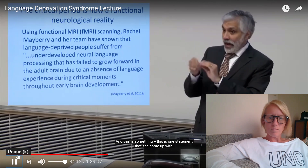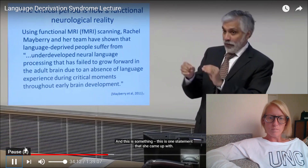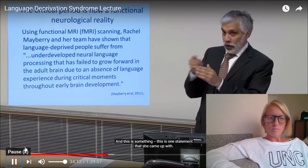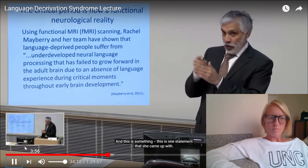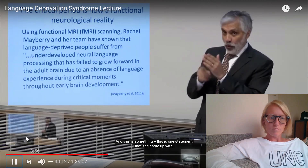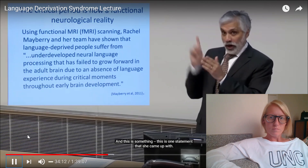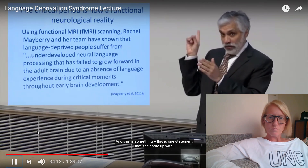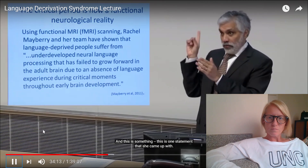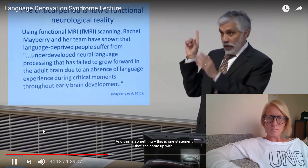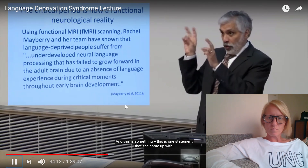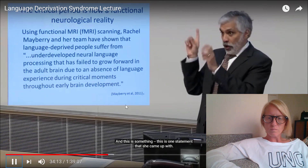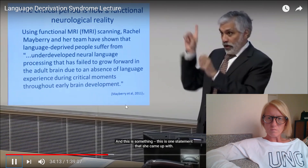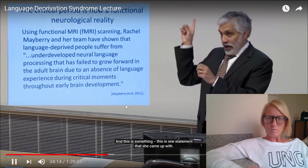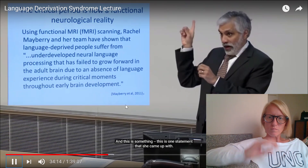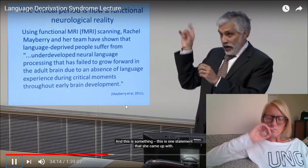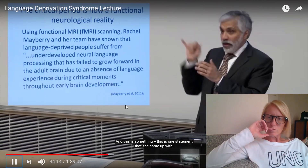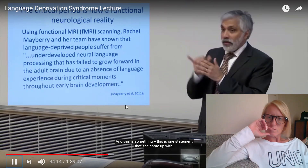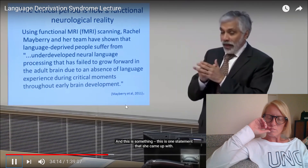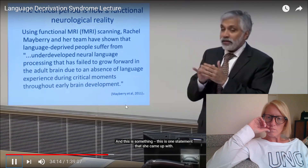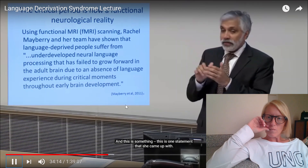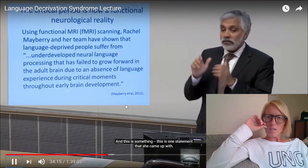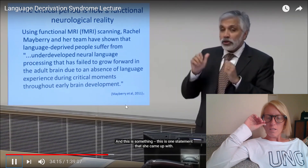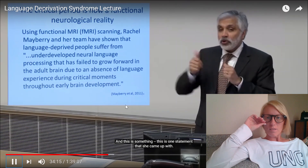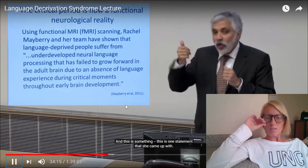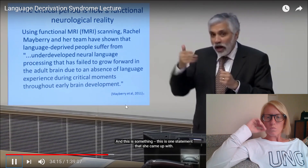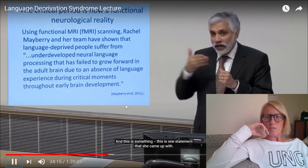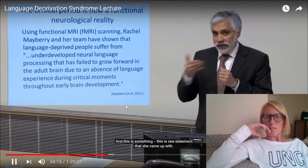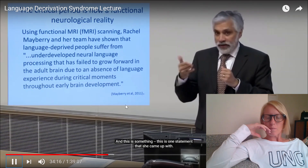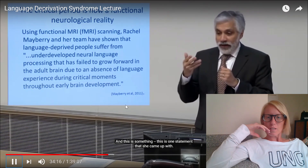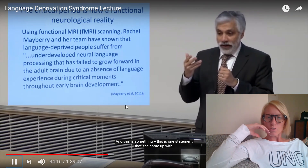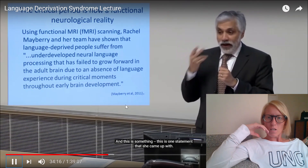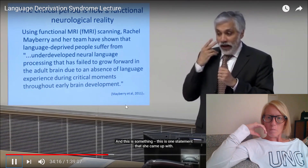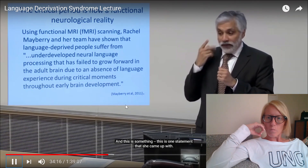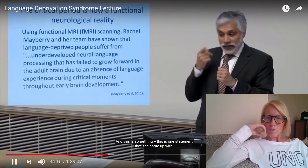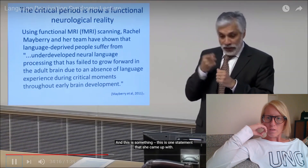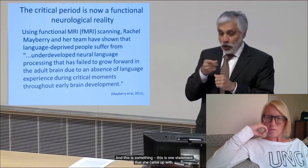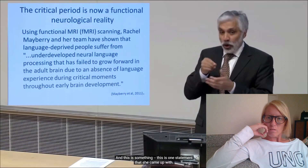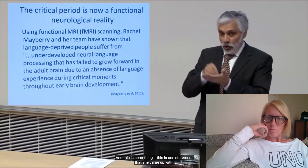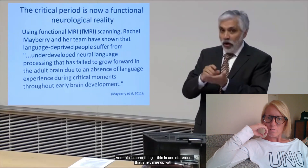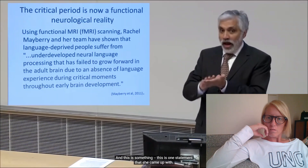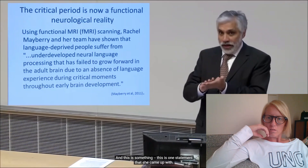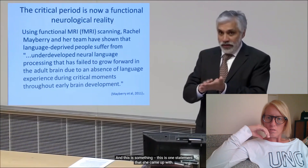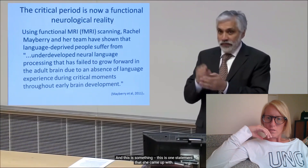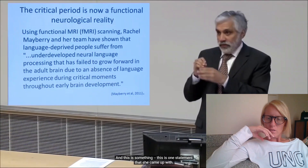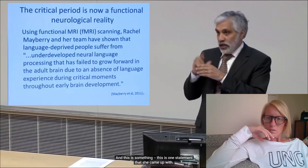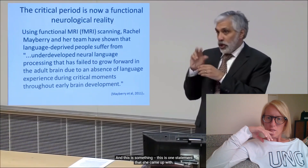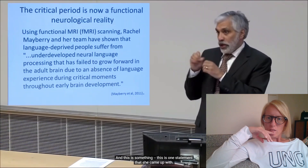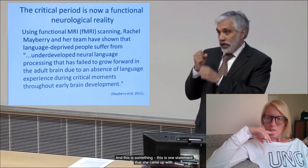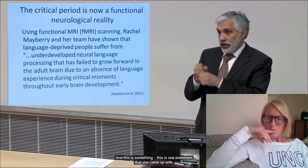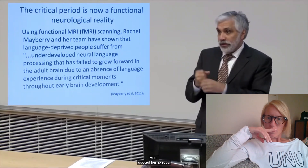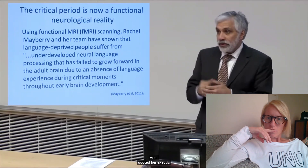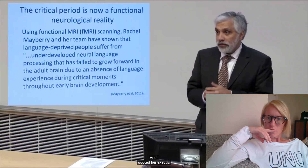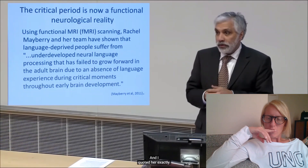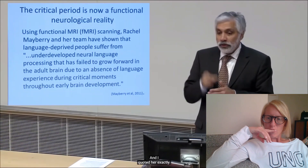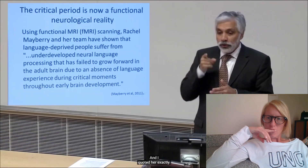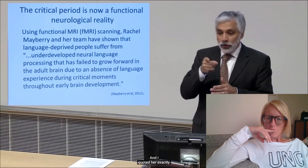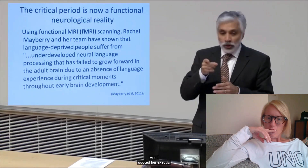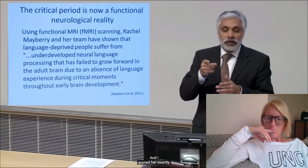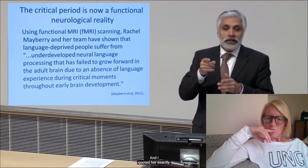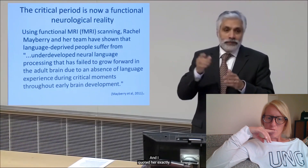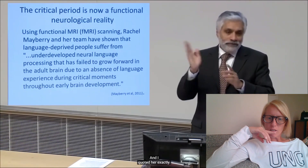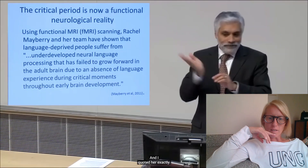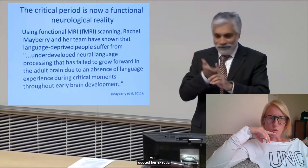researcher. And this is a statement that she came up with. And I quoted